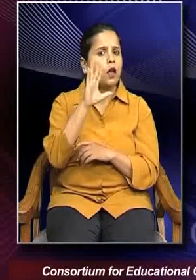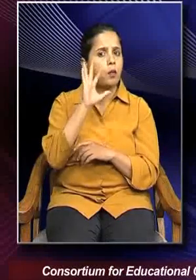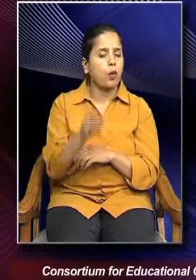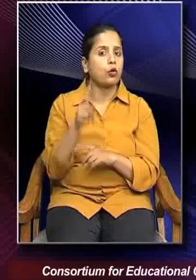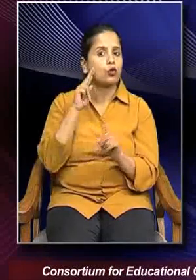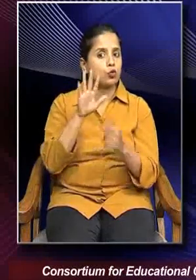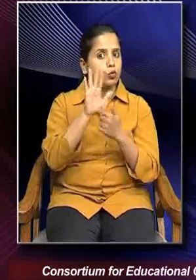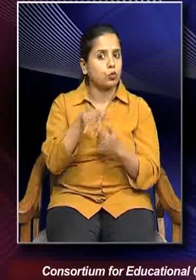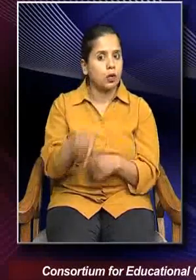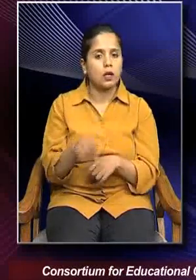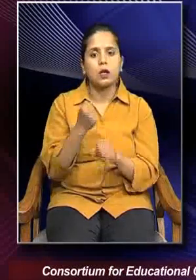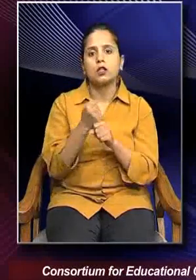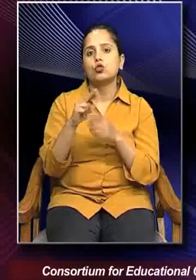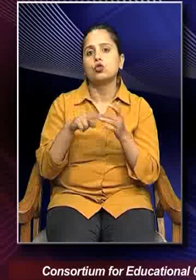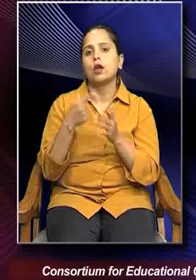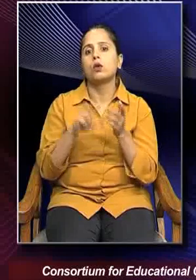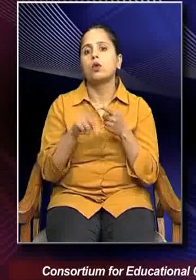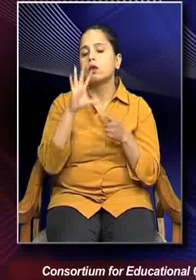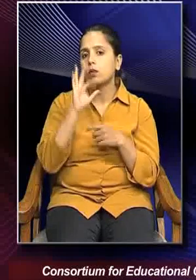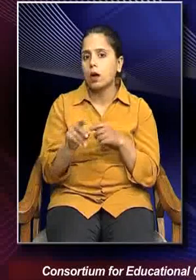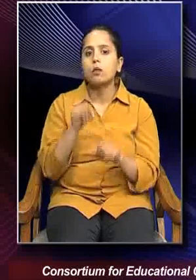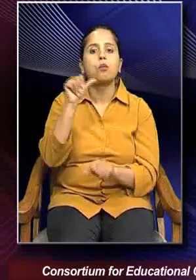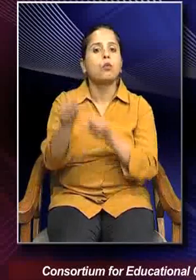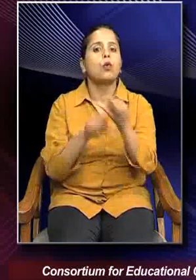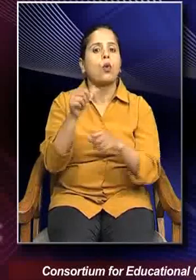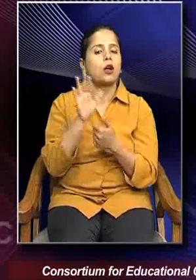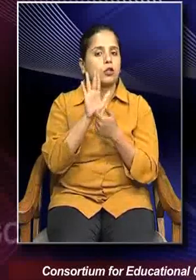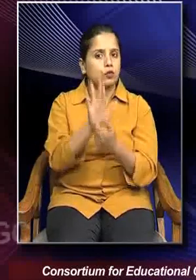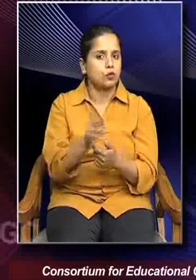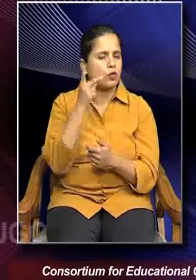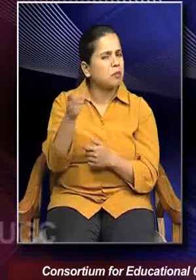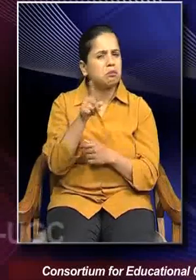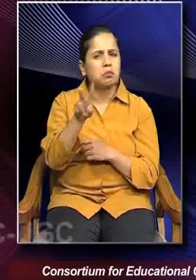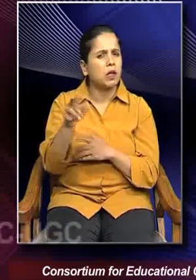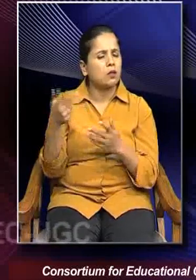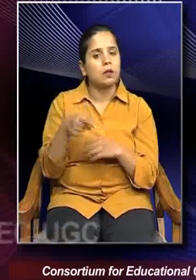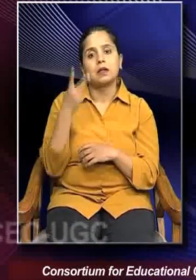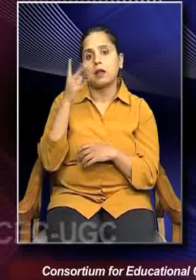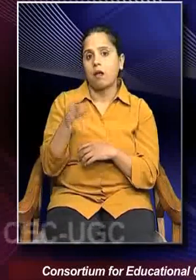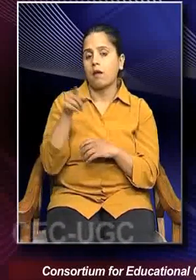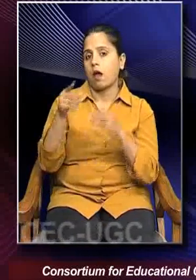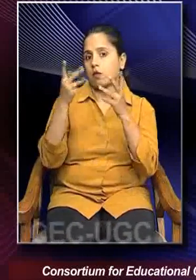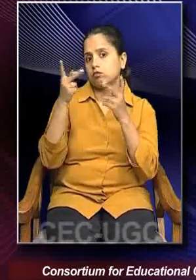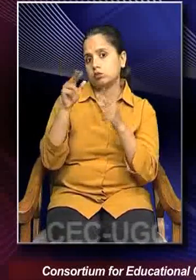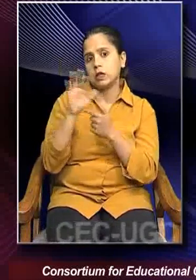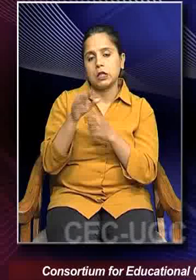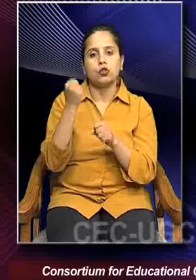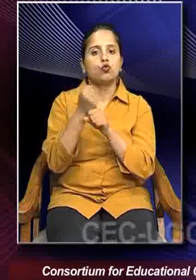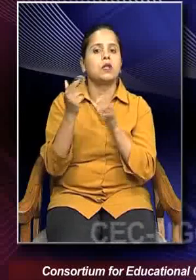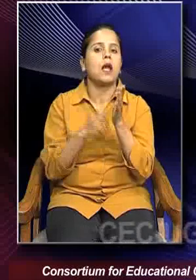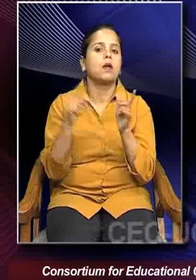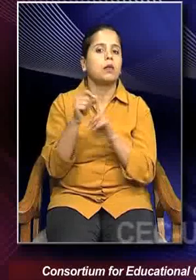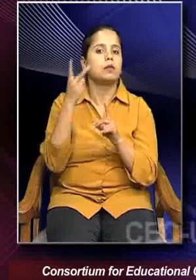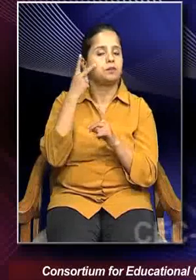indicator known as genuine progress indicator. Now what is genuine progress indicator? So it does account for the GNP, which